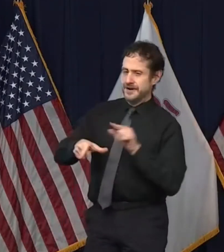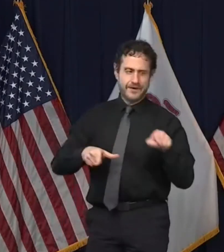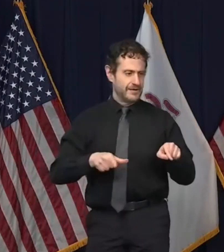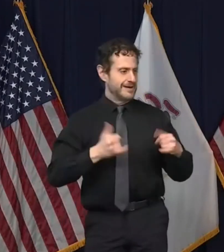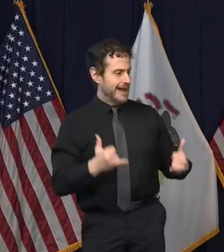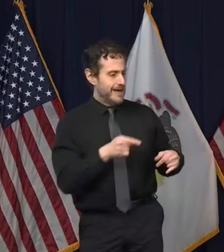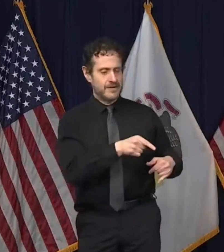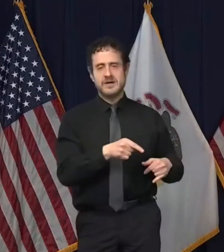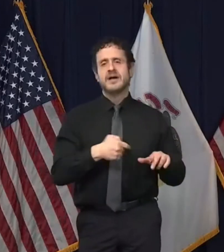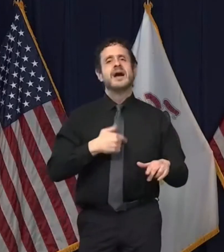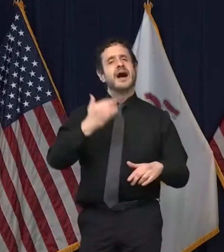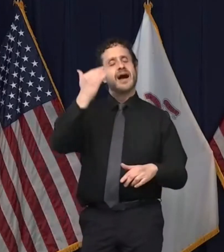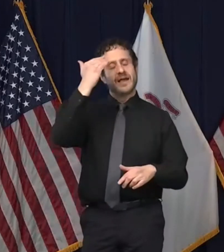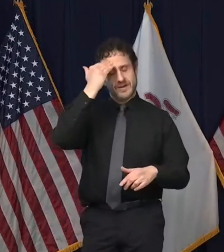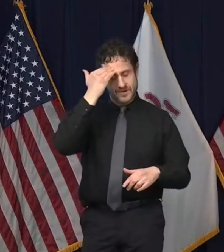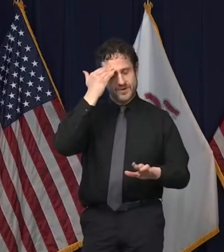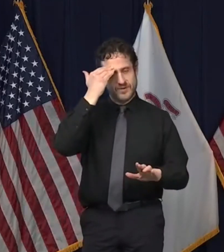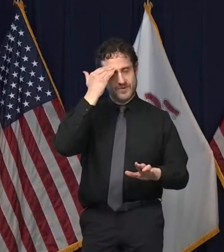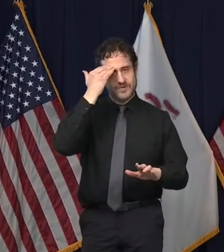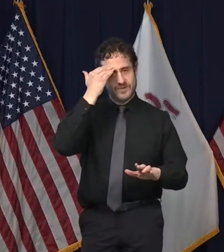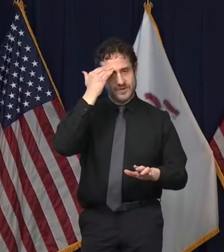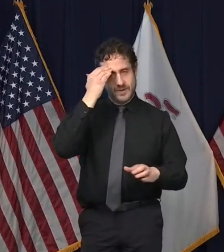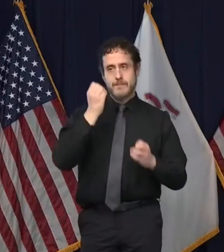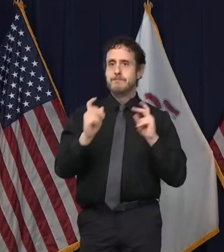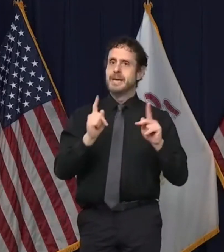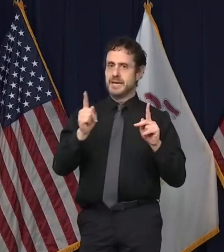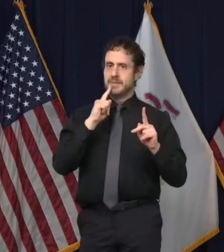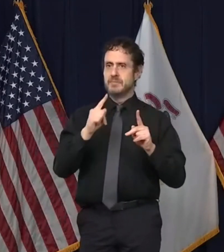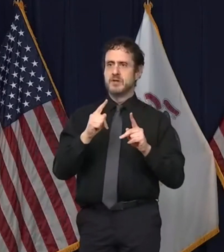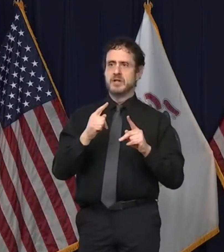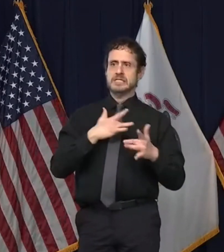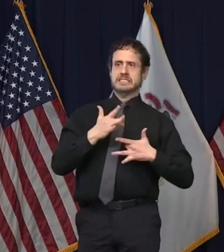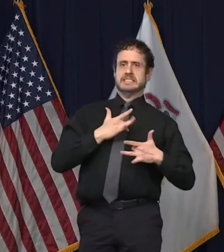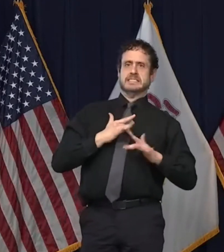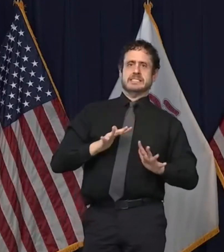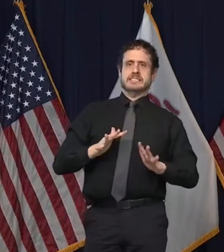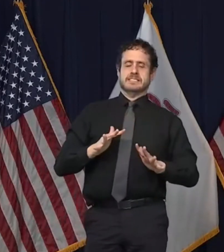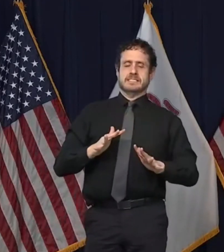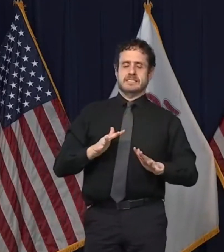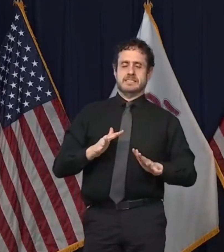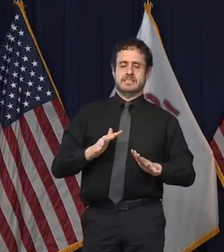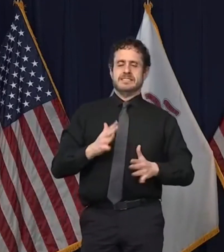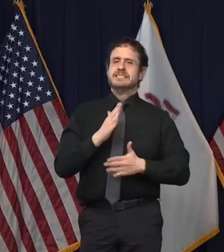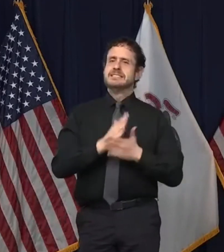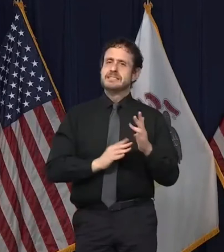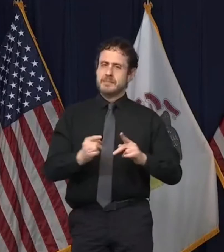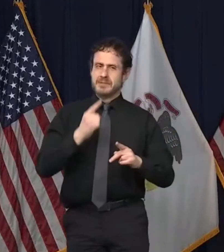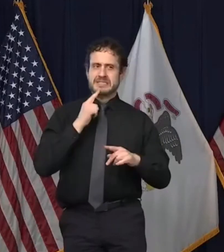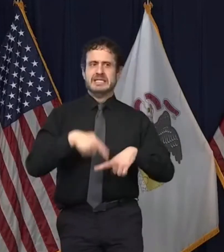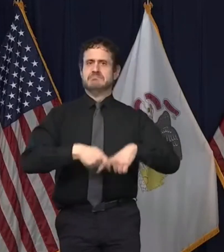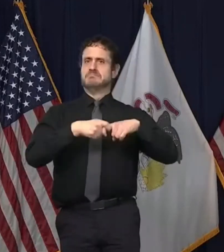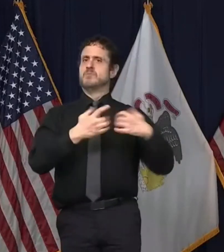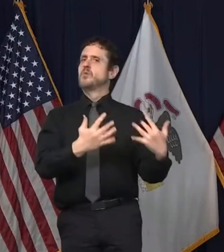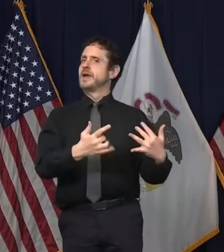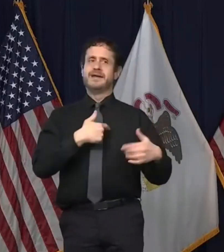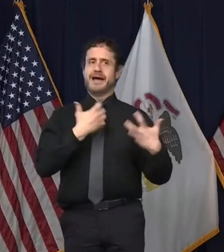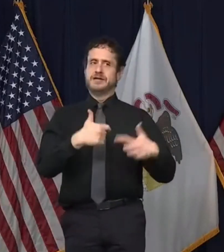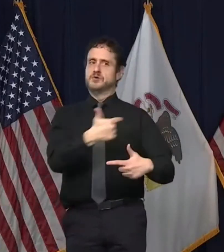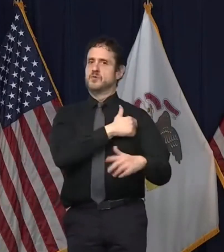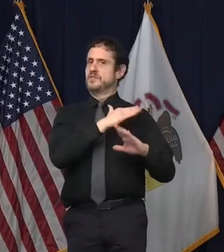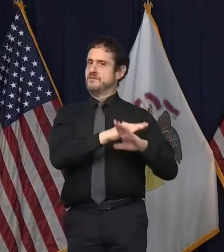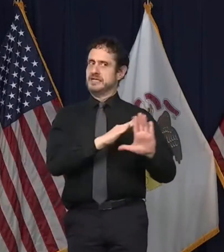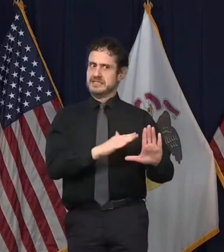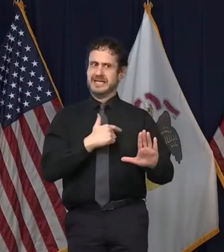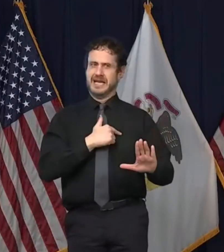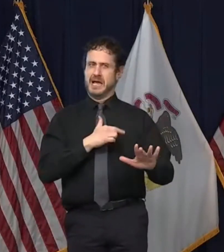still another bunch that is completely anxious and is wanting to take a serious pause. There are